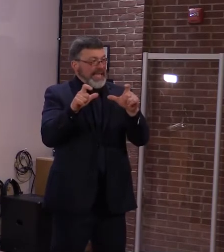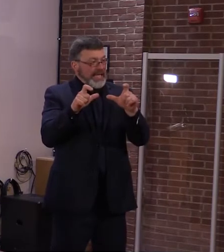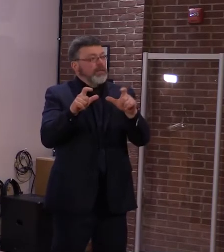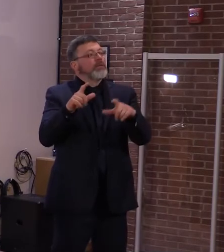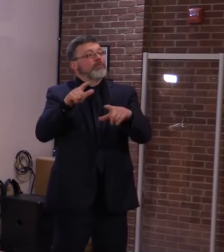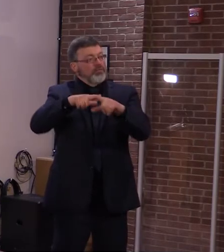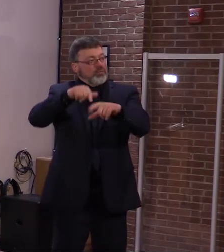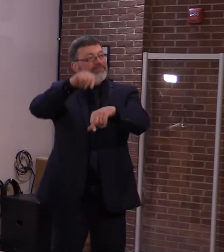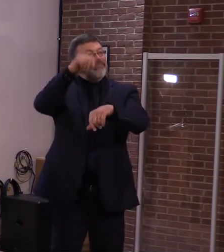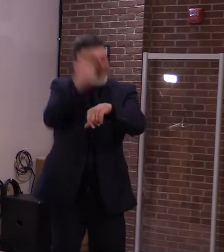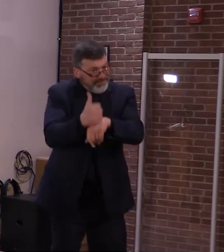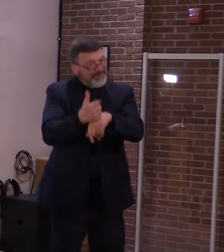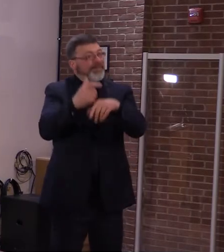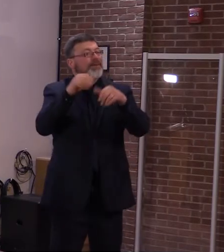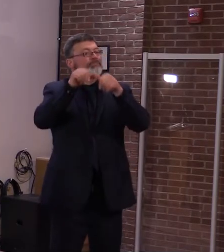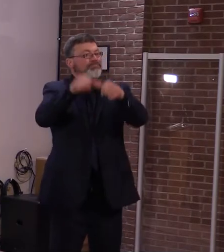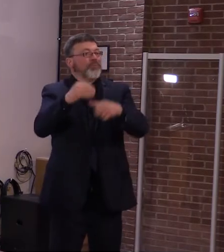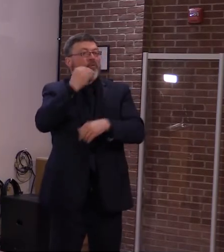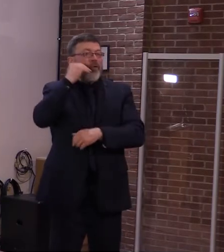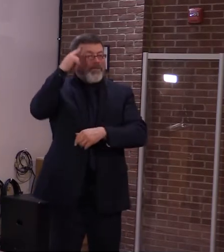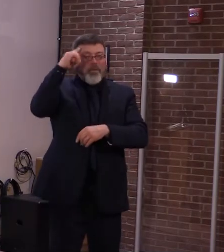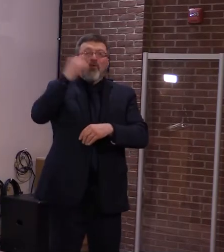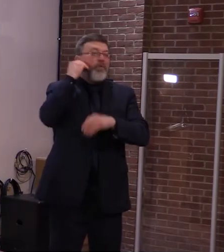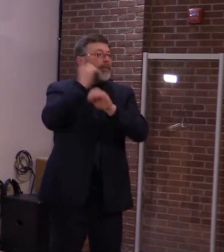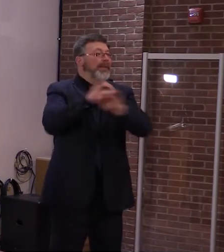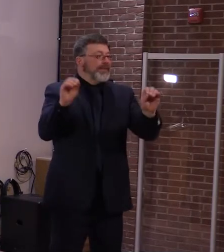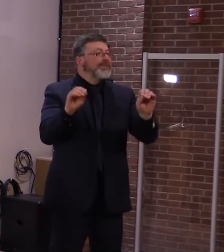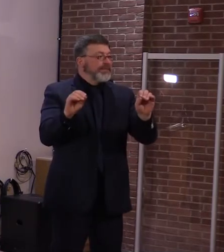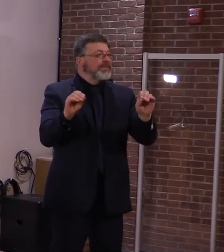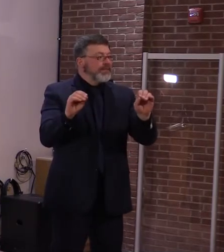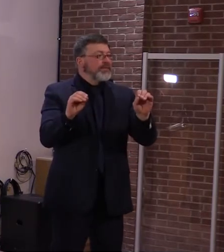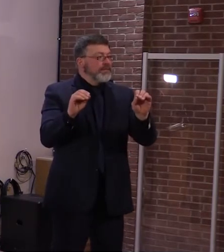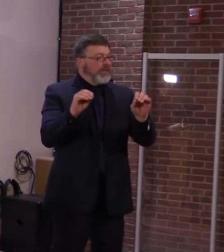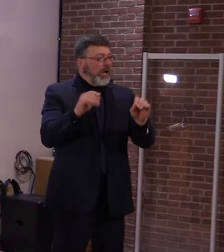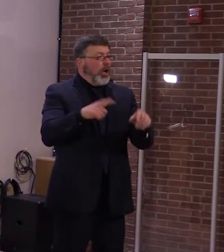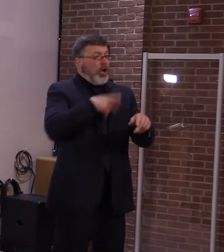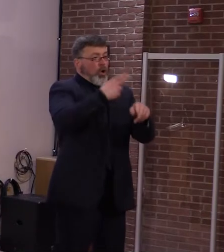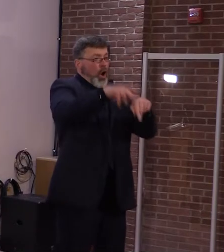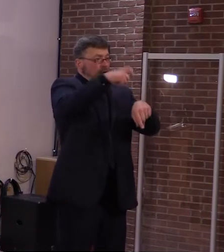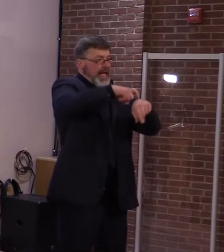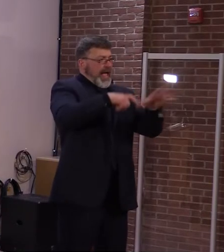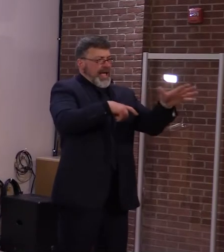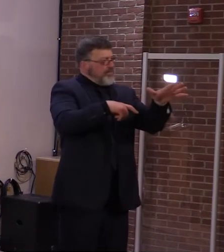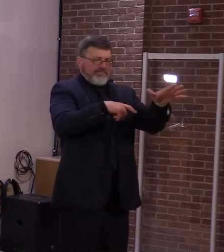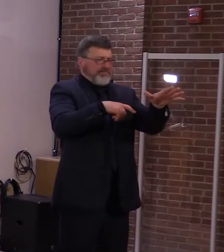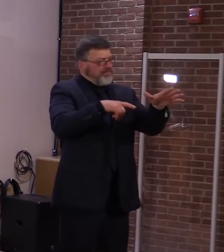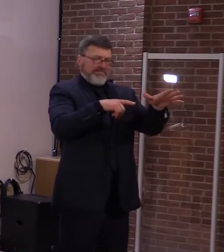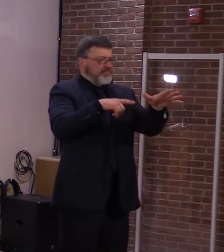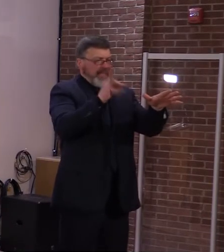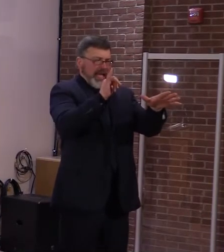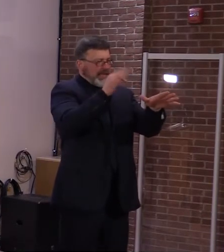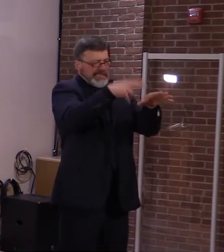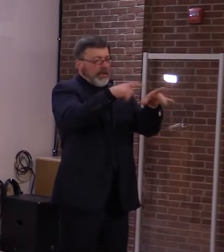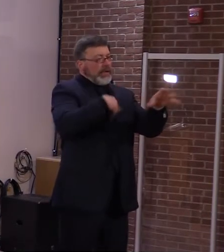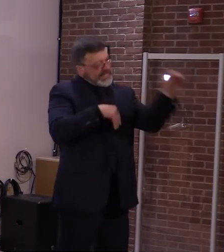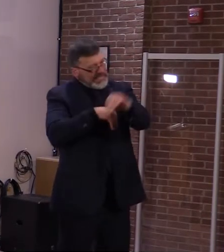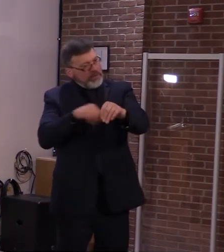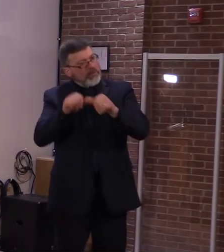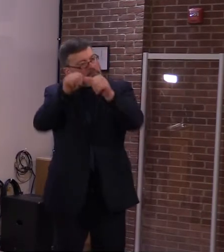future rather than spending the way we have been over the last year, upwards to over $70 million